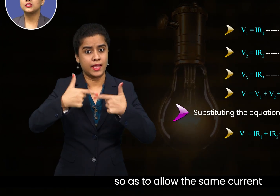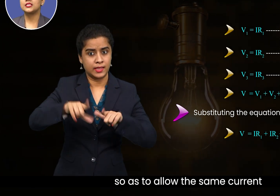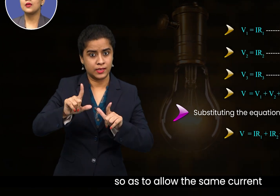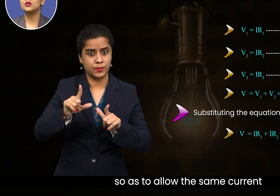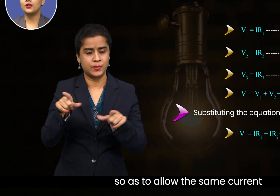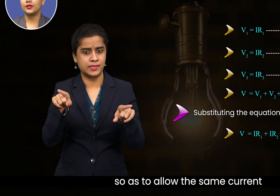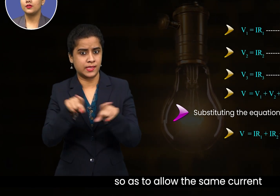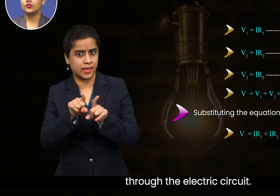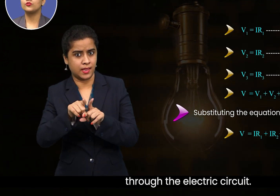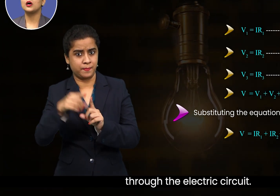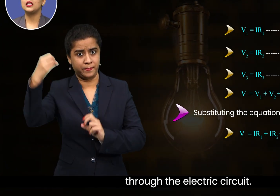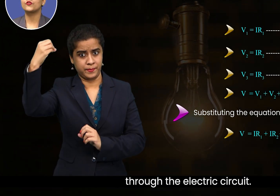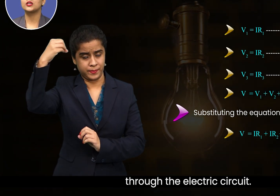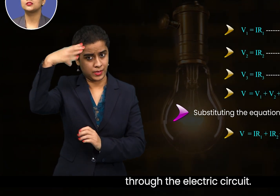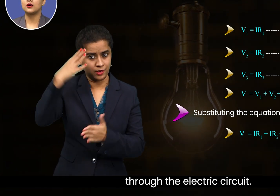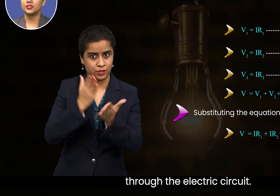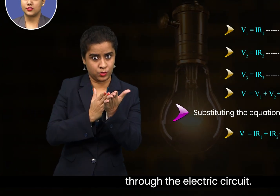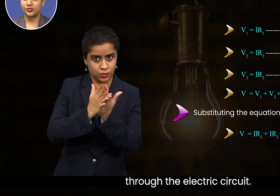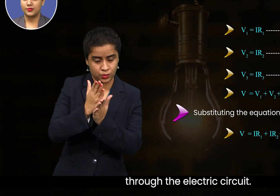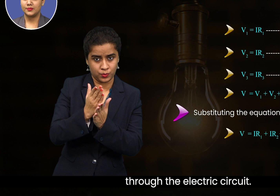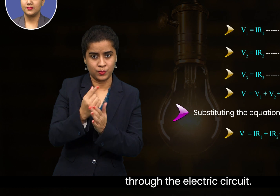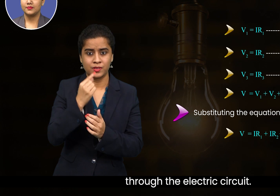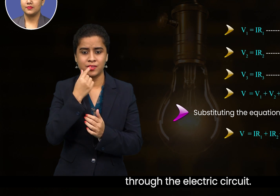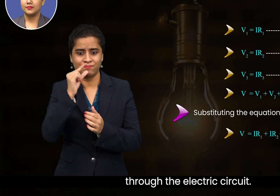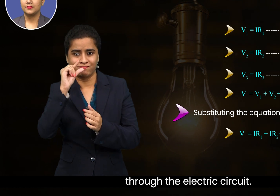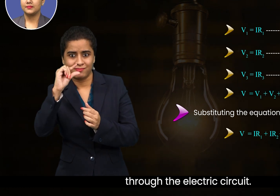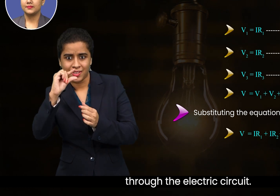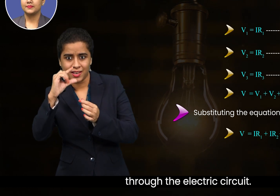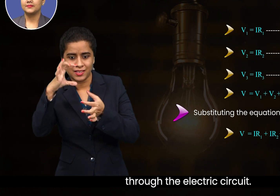allow the same current through the electric circuit.